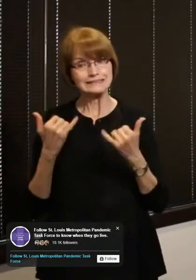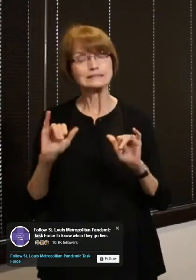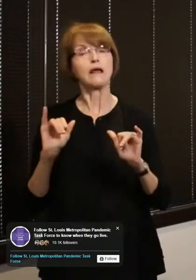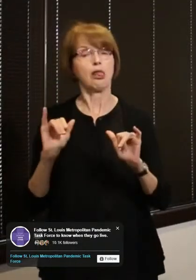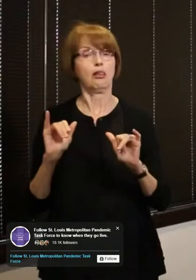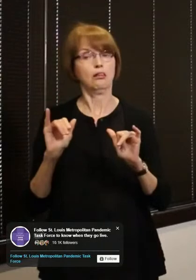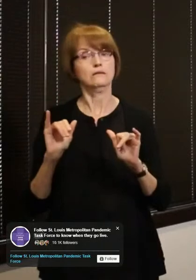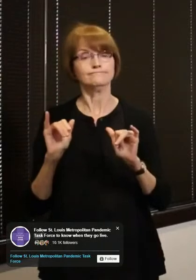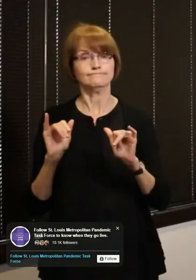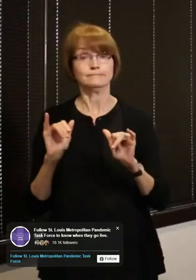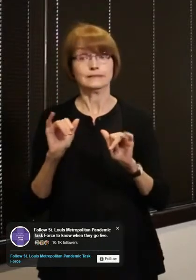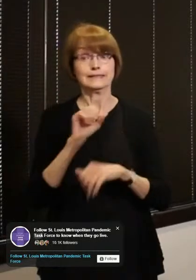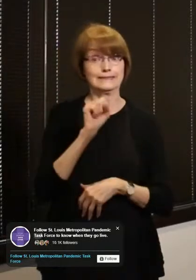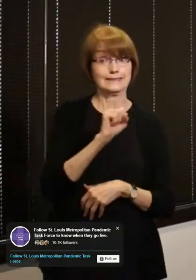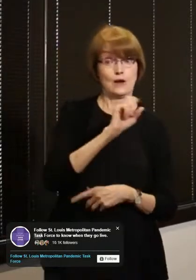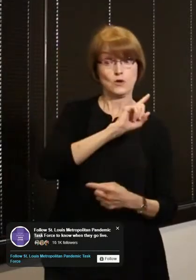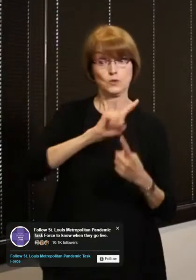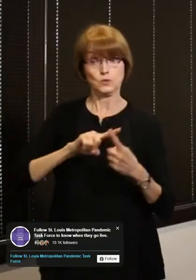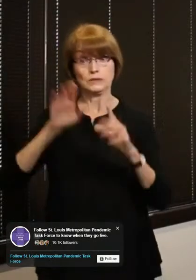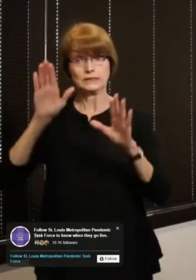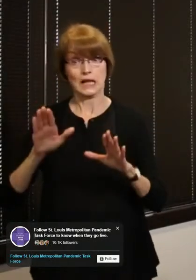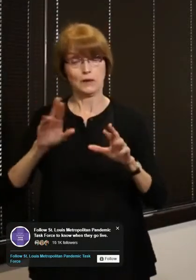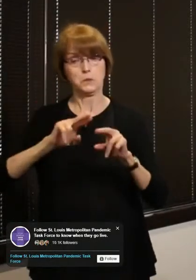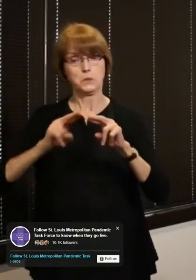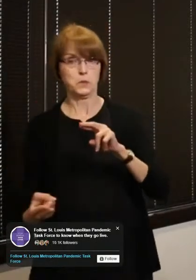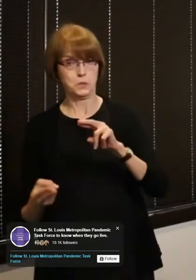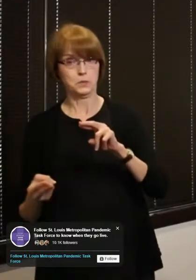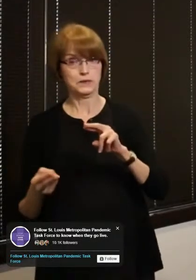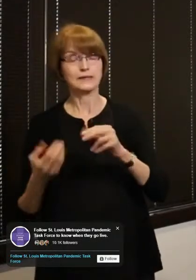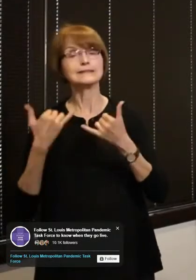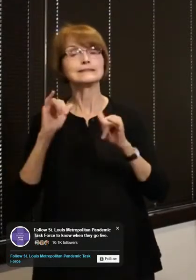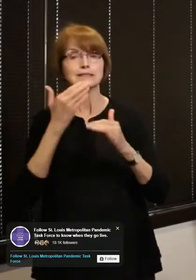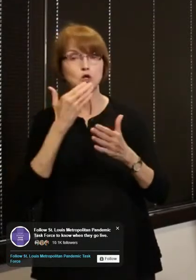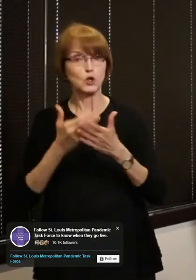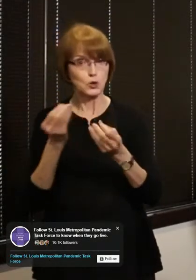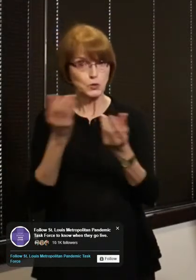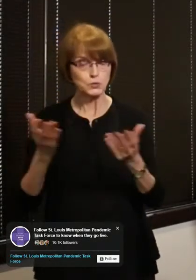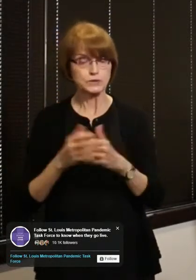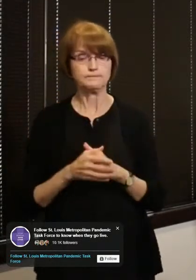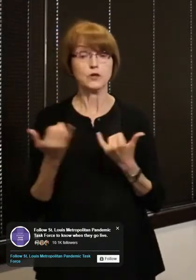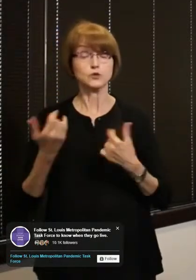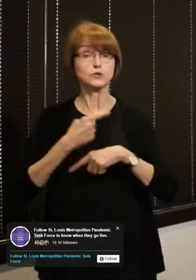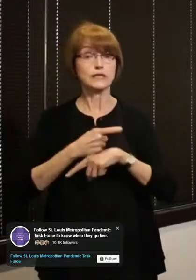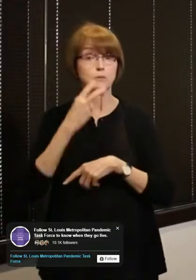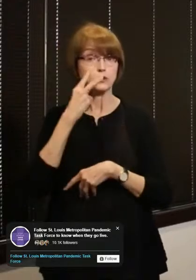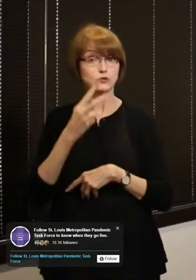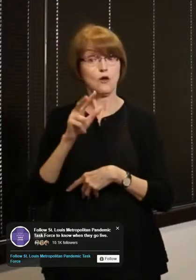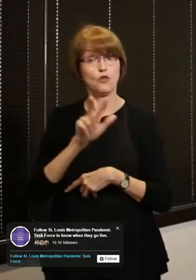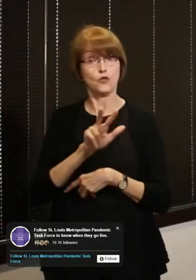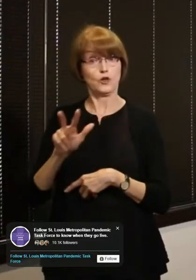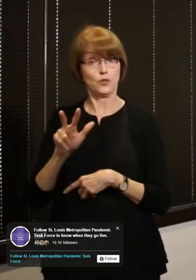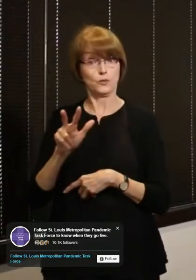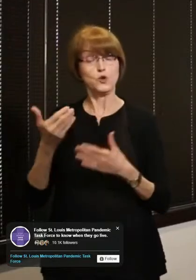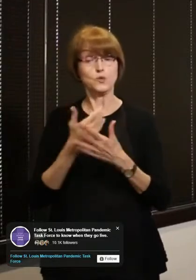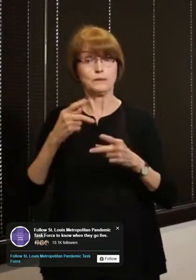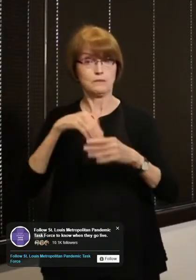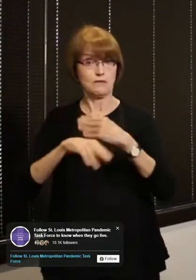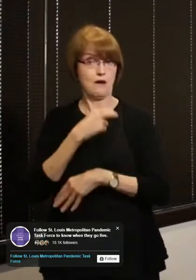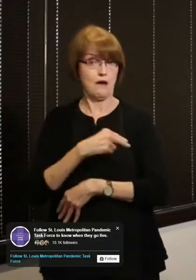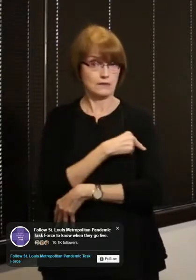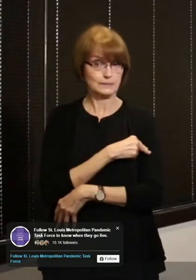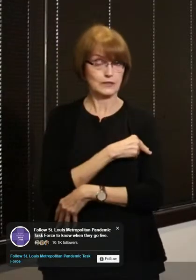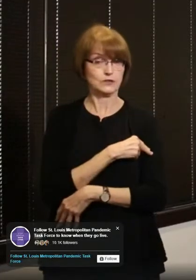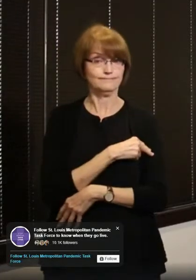decrease from our admissions on Saturday, and so it's still good news. Today, we saw 33 admissions, which is